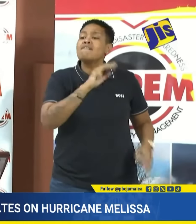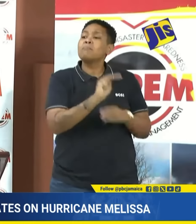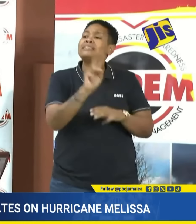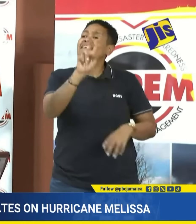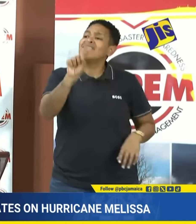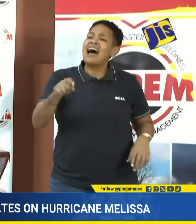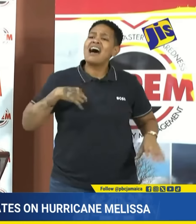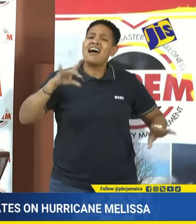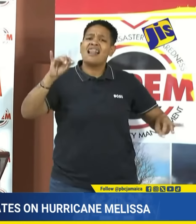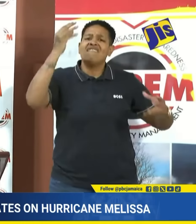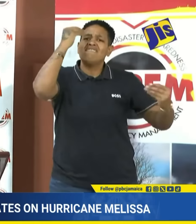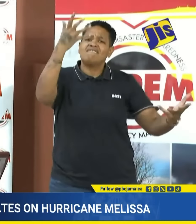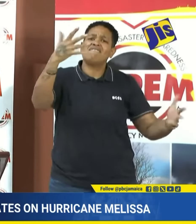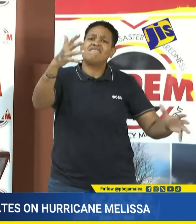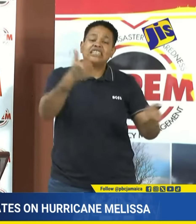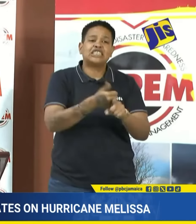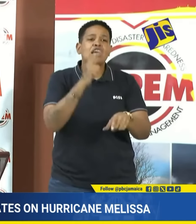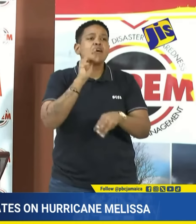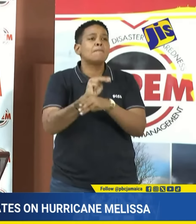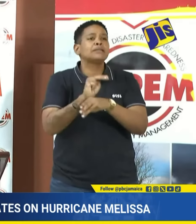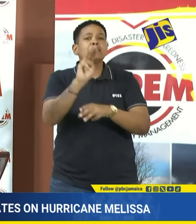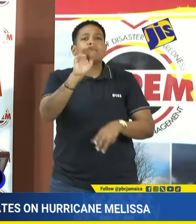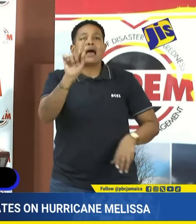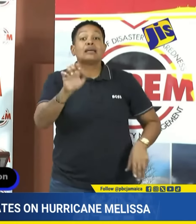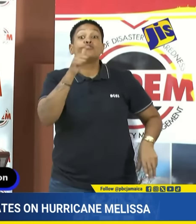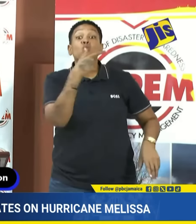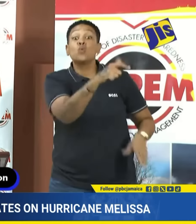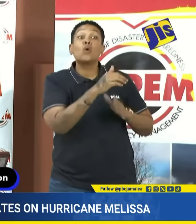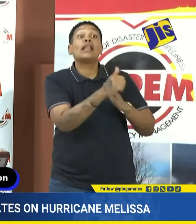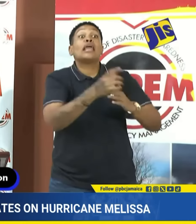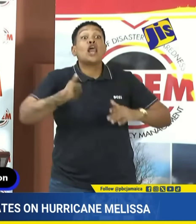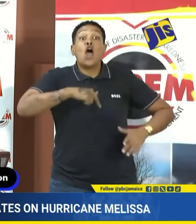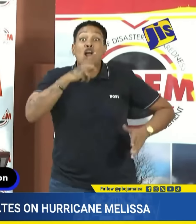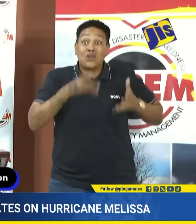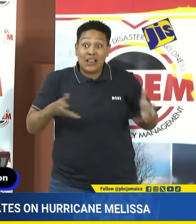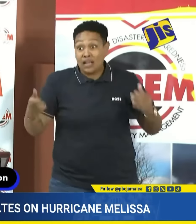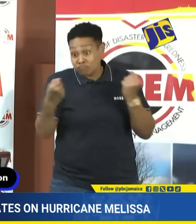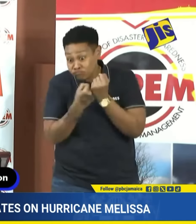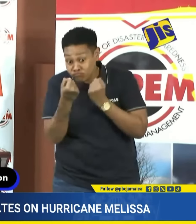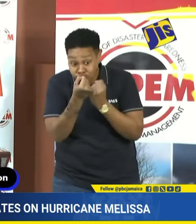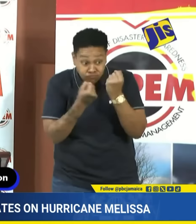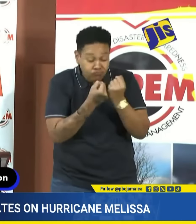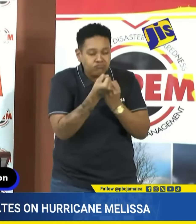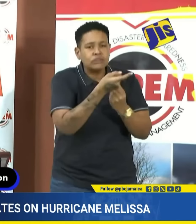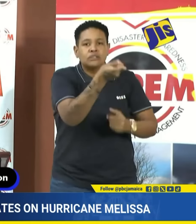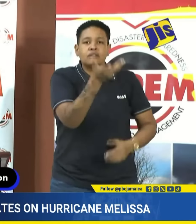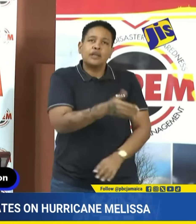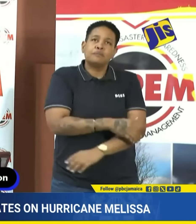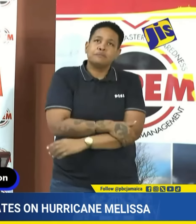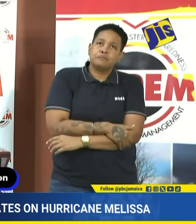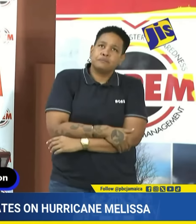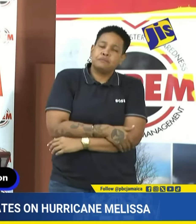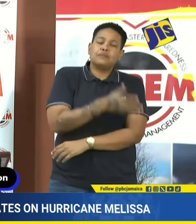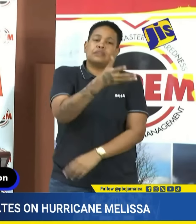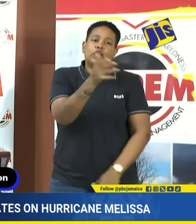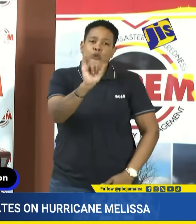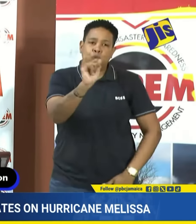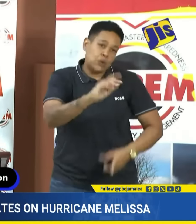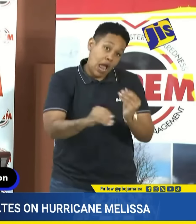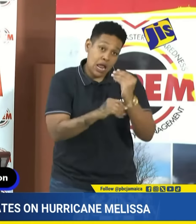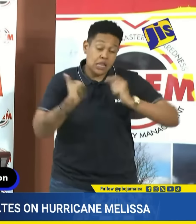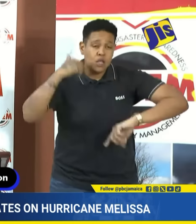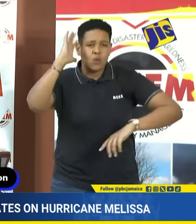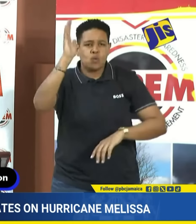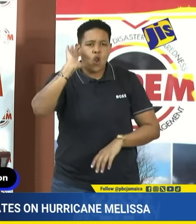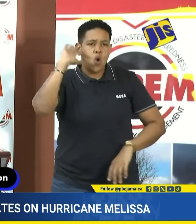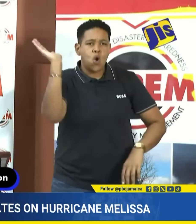and I did indicate that Minister Mackenzie, who leads all of us on this area, he is also here, and they